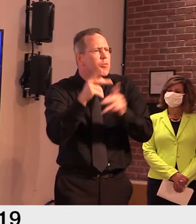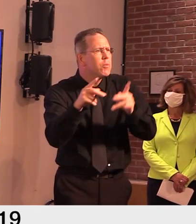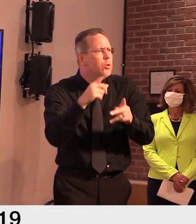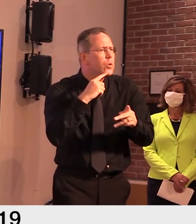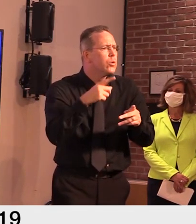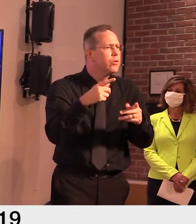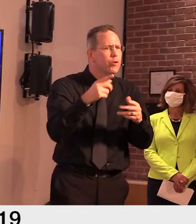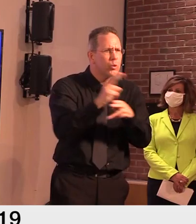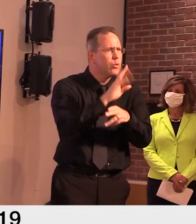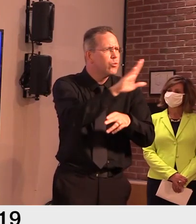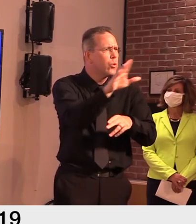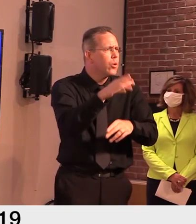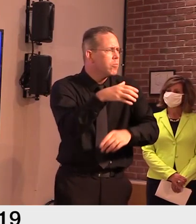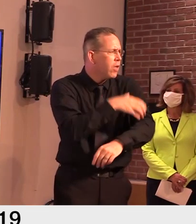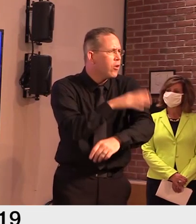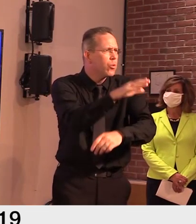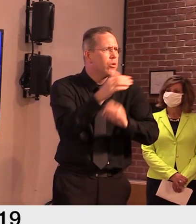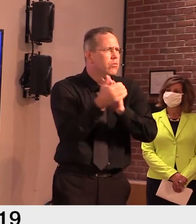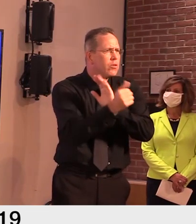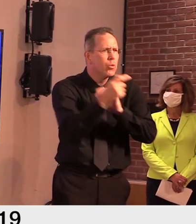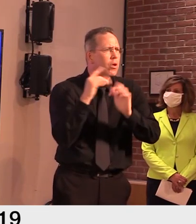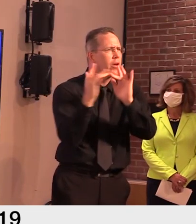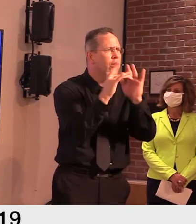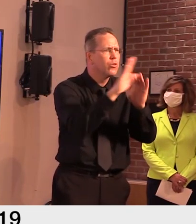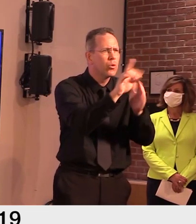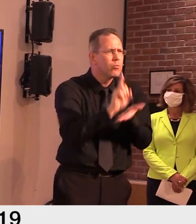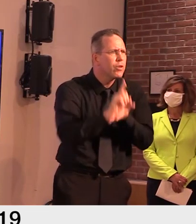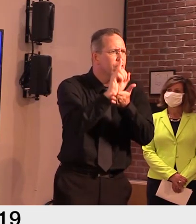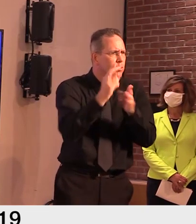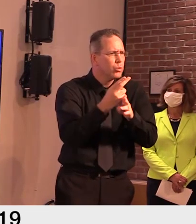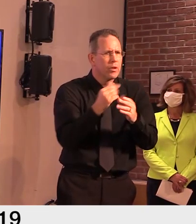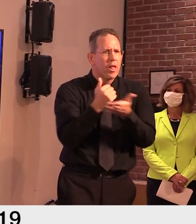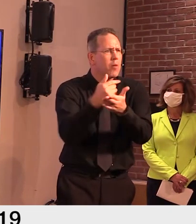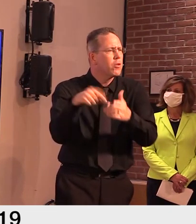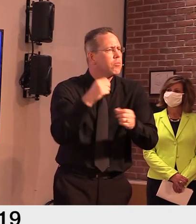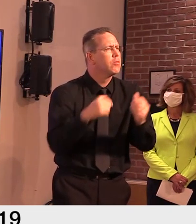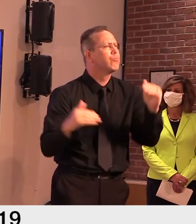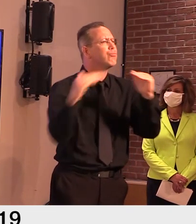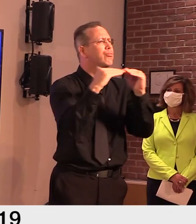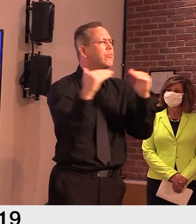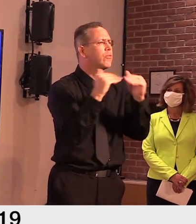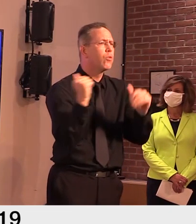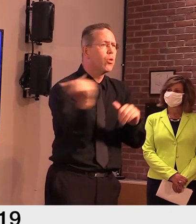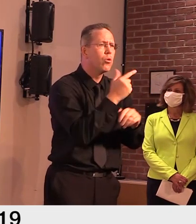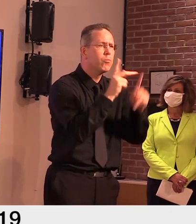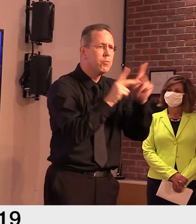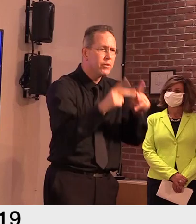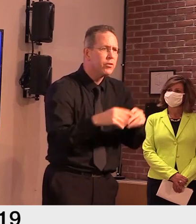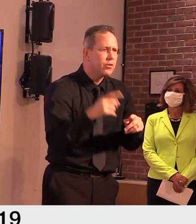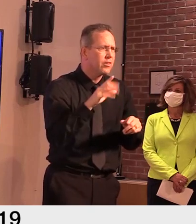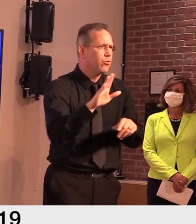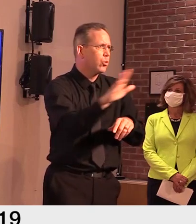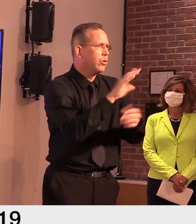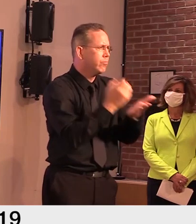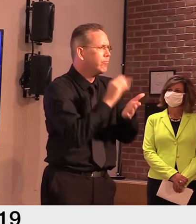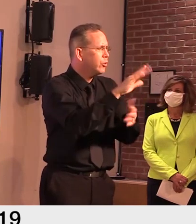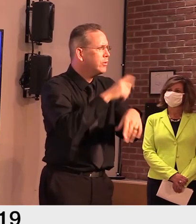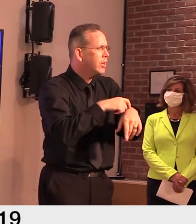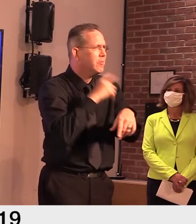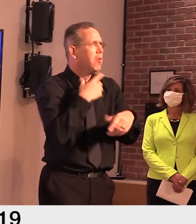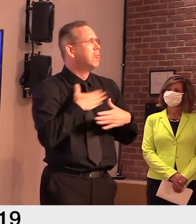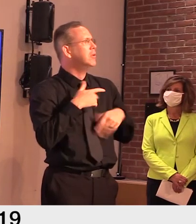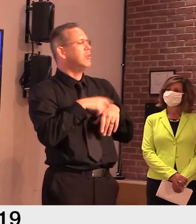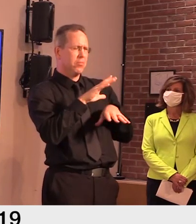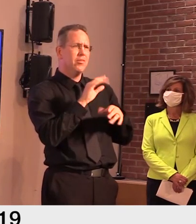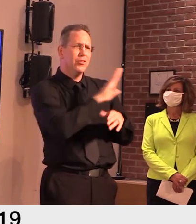often unearned power and privilege in our society, it's especially important and necessary that you be